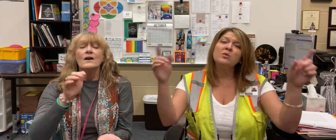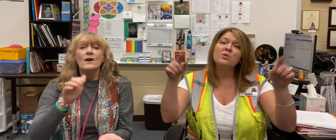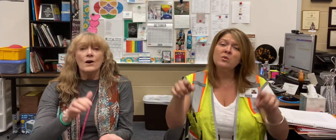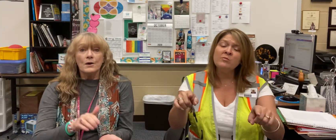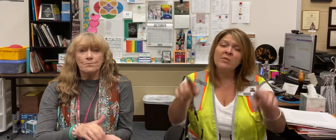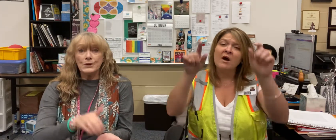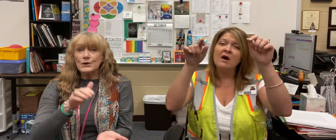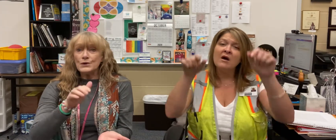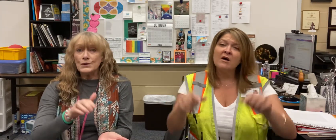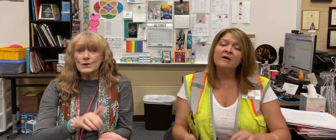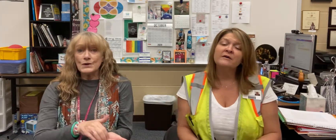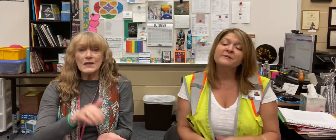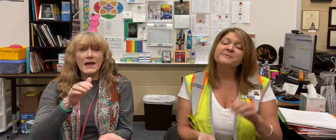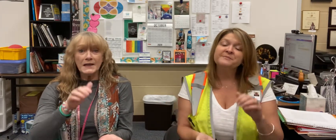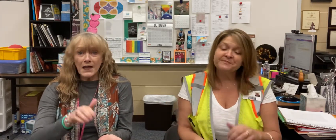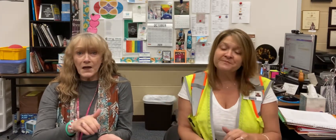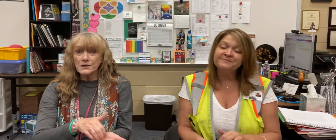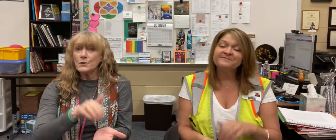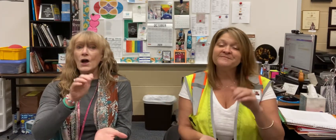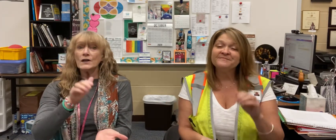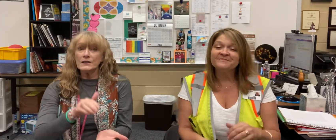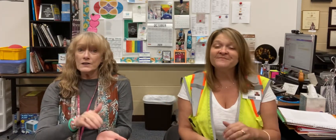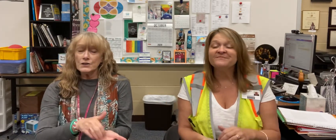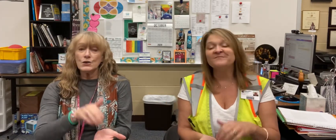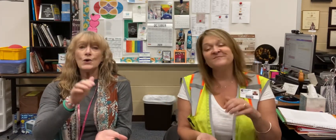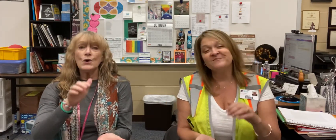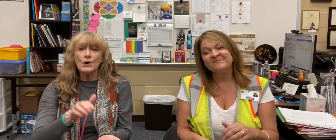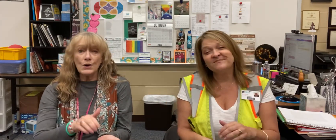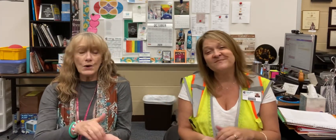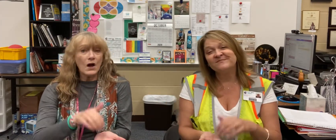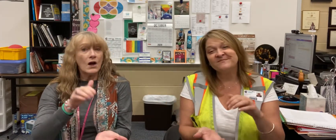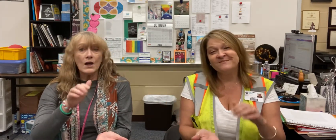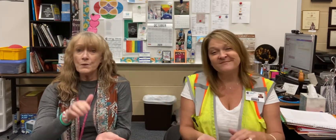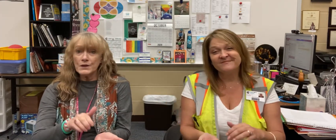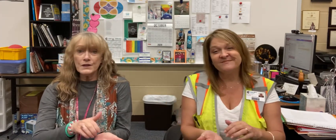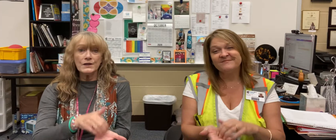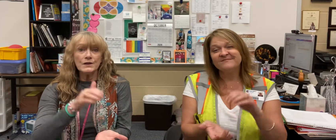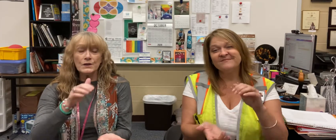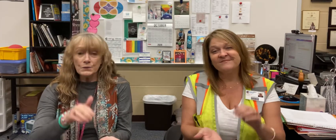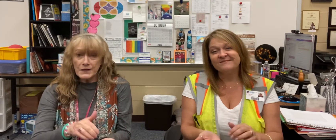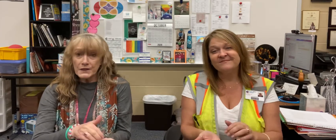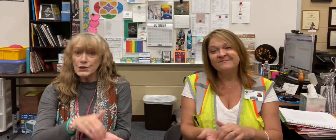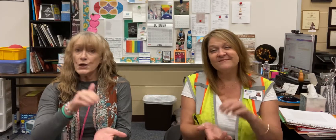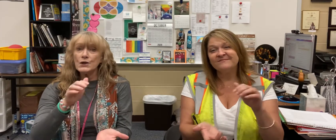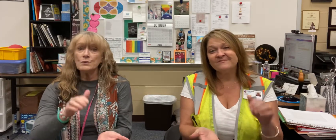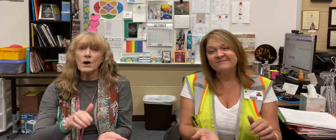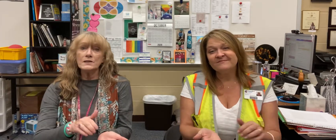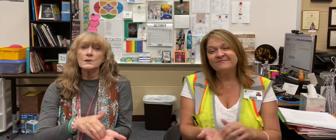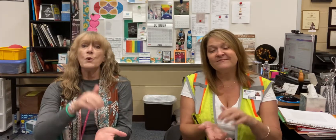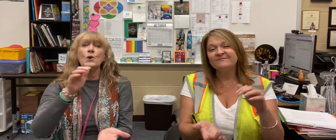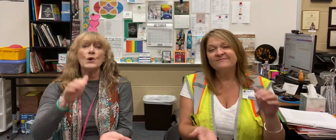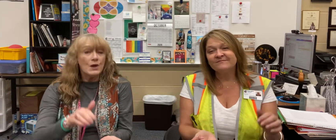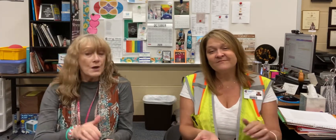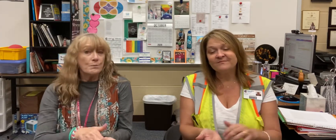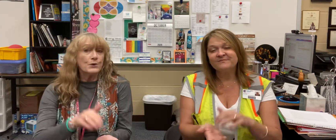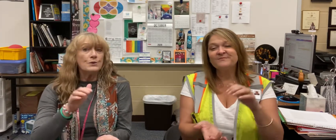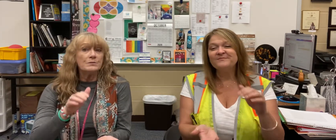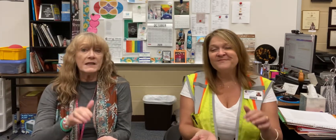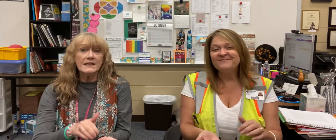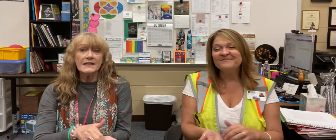boom. Blue lake and rocky shore, I will return once more. Boom diddy